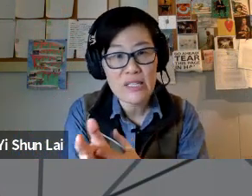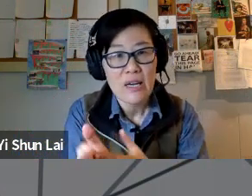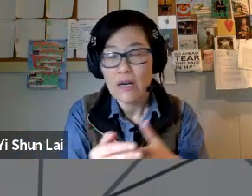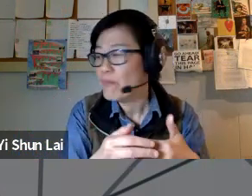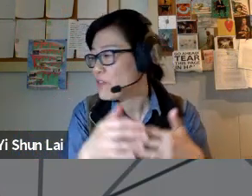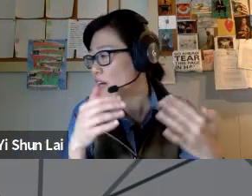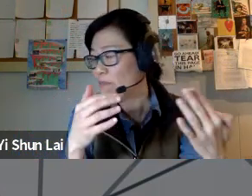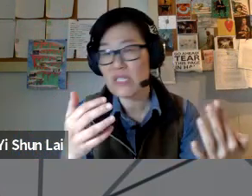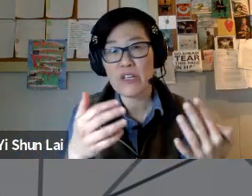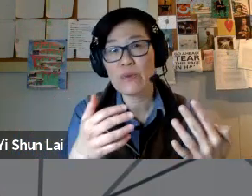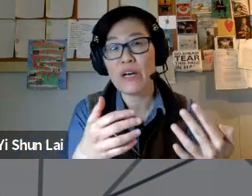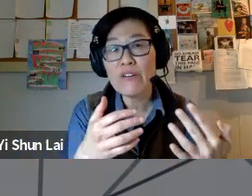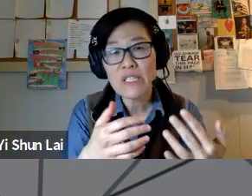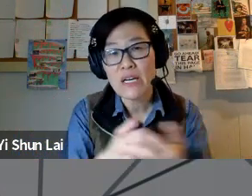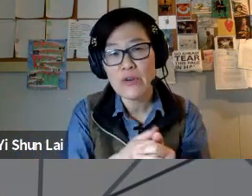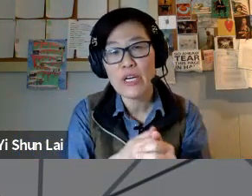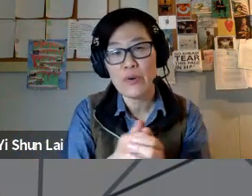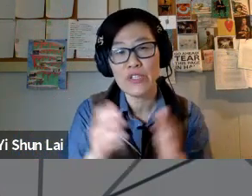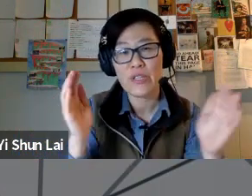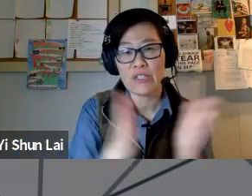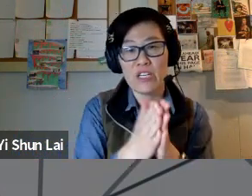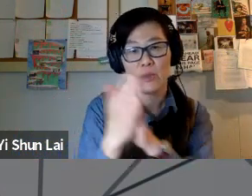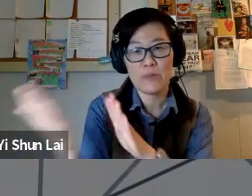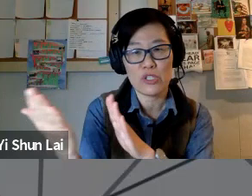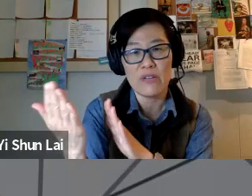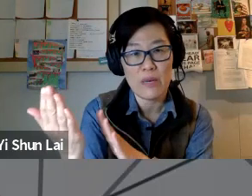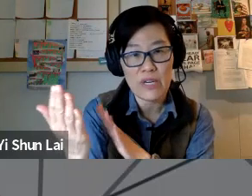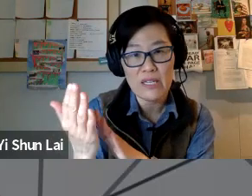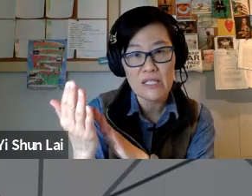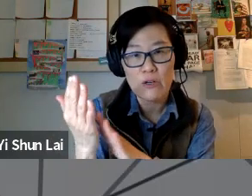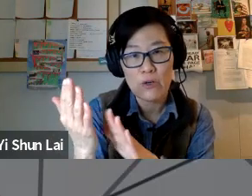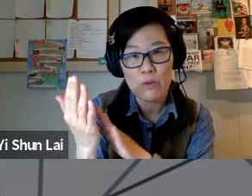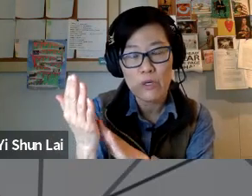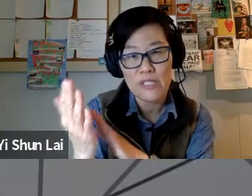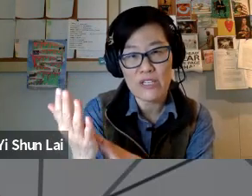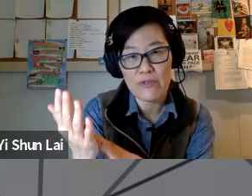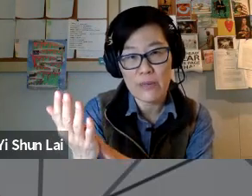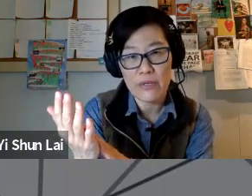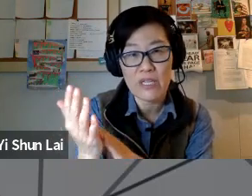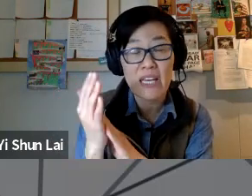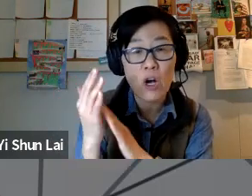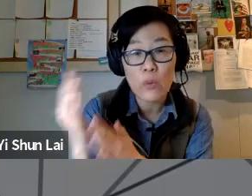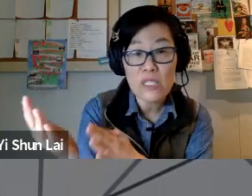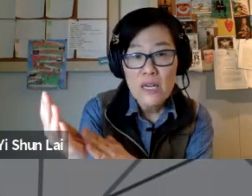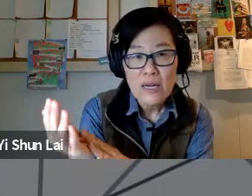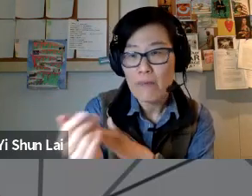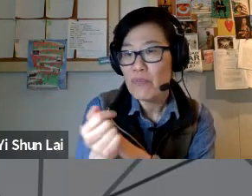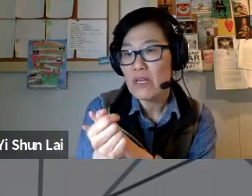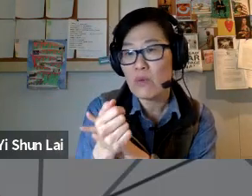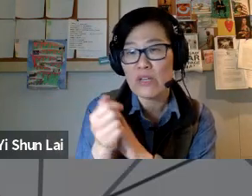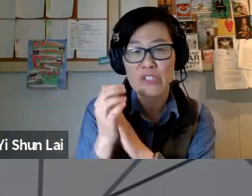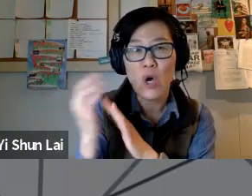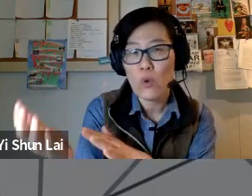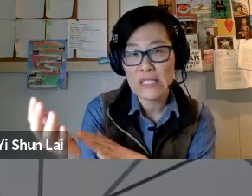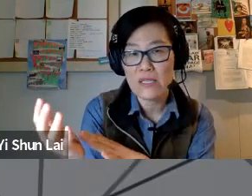find agents. If you have books that you loved, you can go into the acknowledgements portion of them, right, and see who was the agent for that book. You can't always,